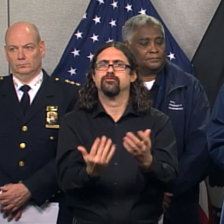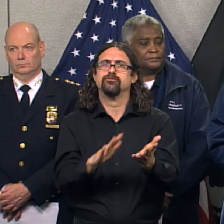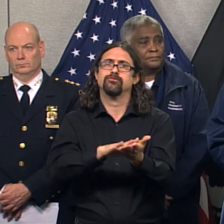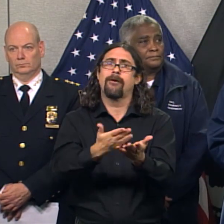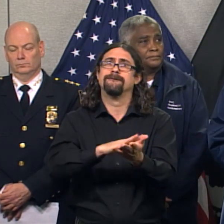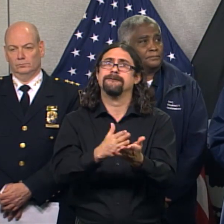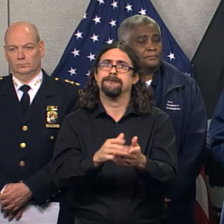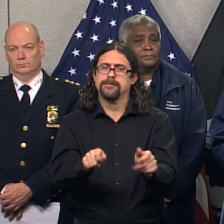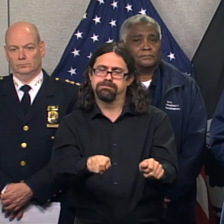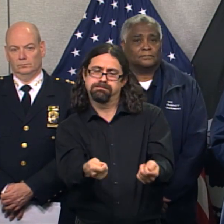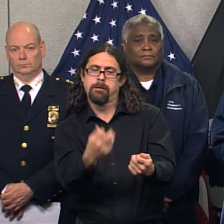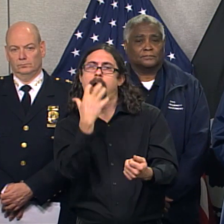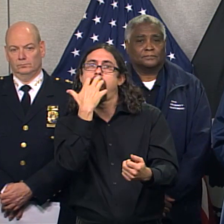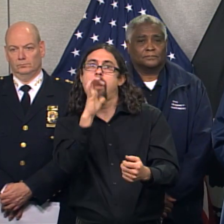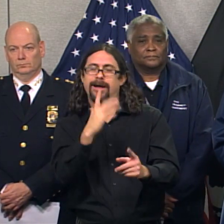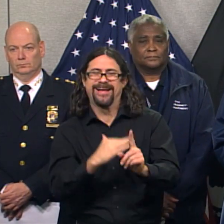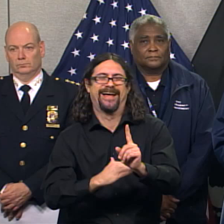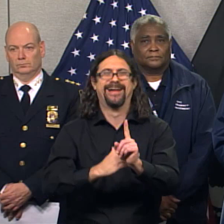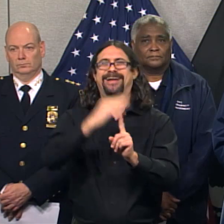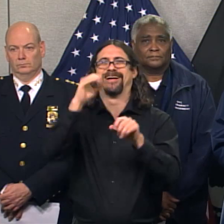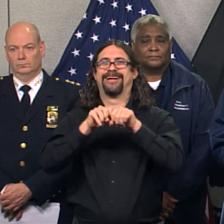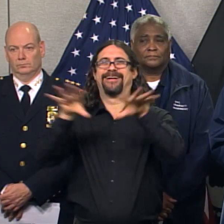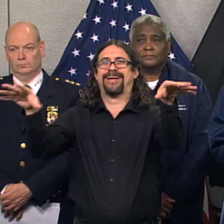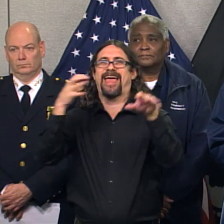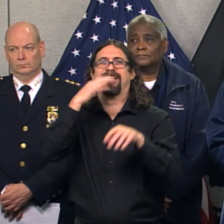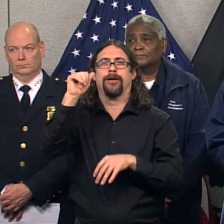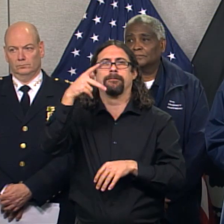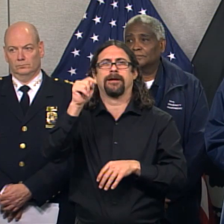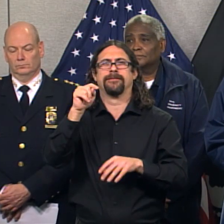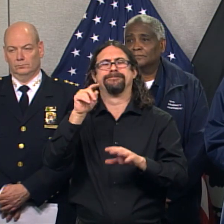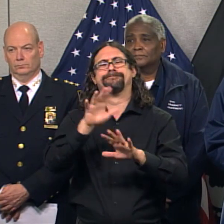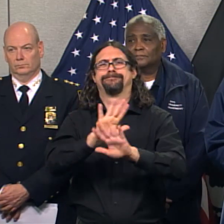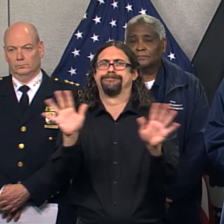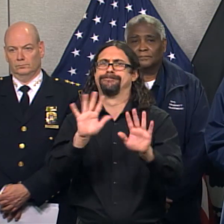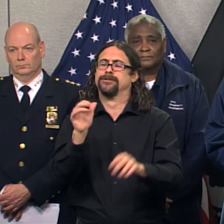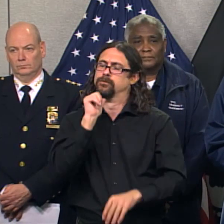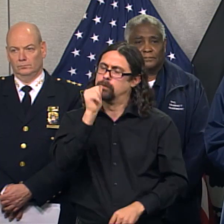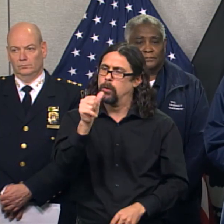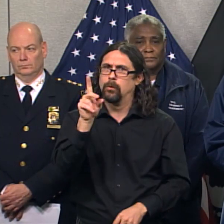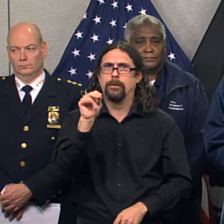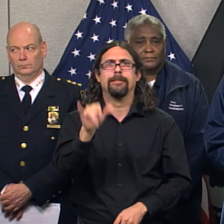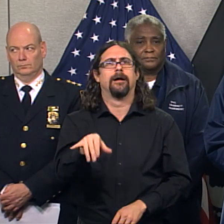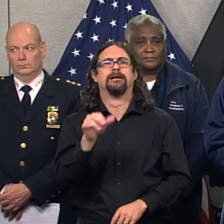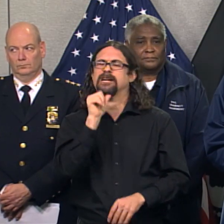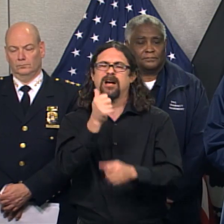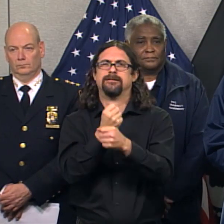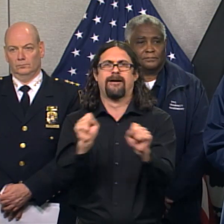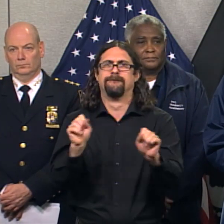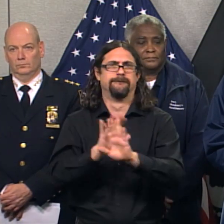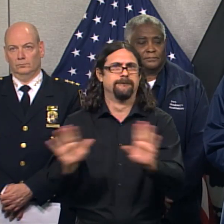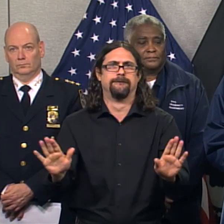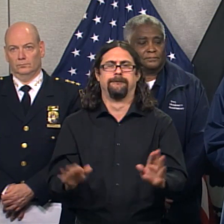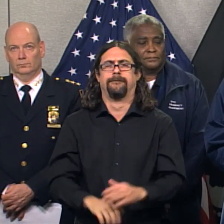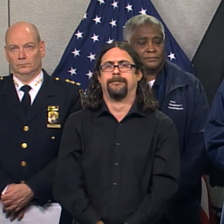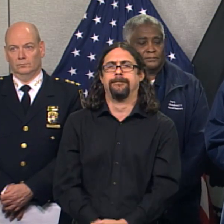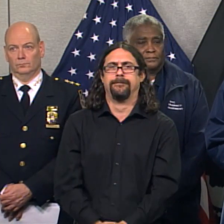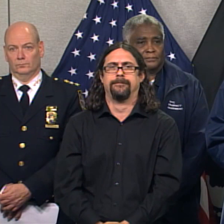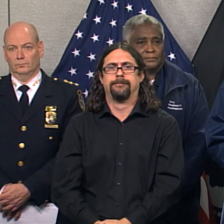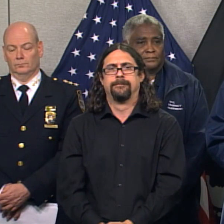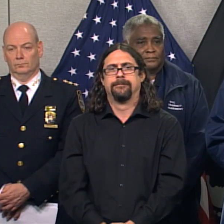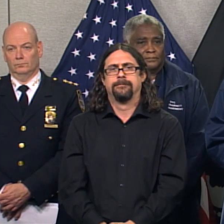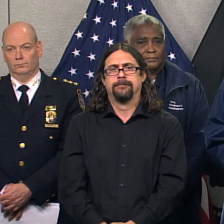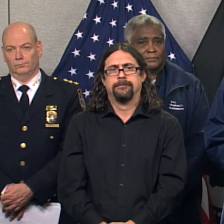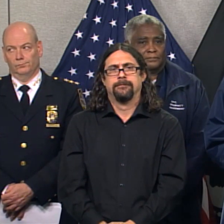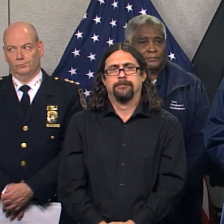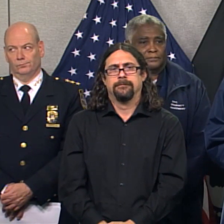Please check on your neighbors, particularly if they're senior citizens or folks with health issues. Help people shovel if they need help and you're able to do